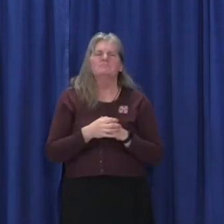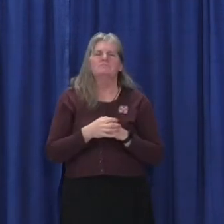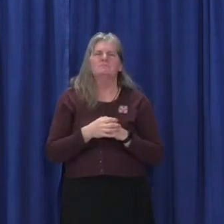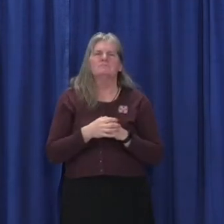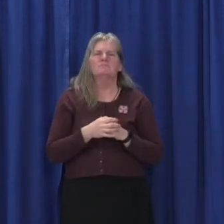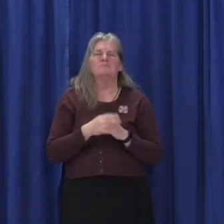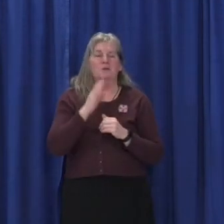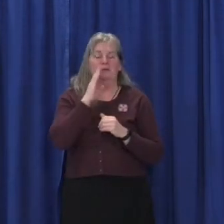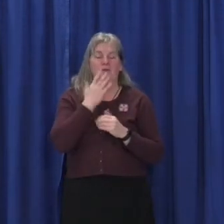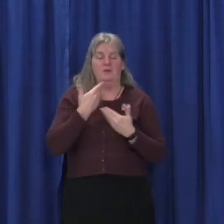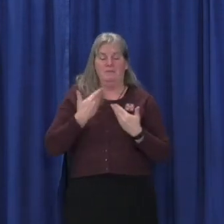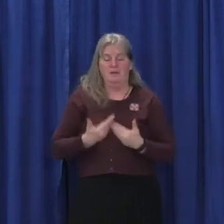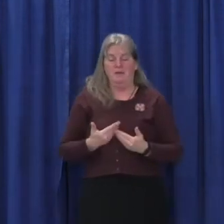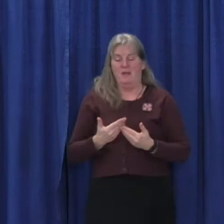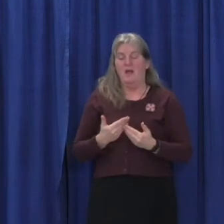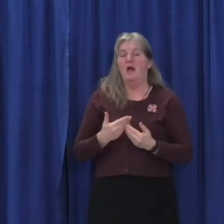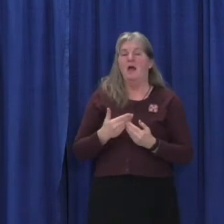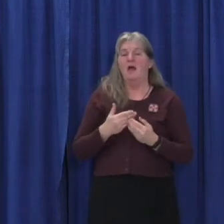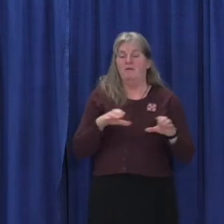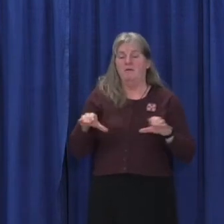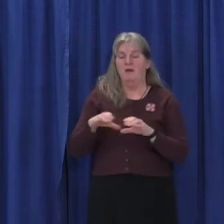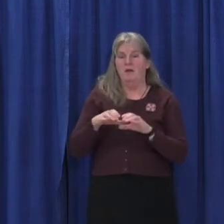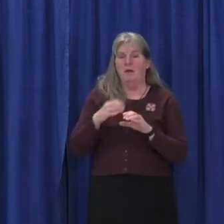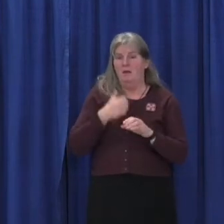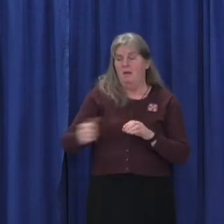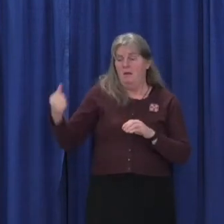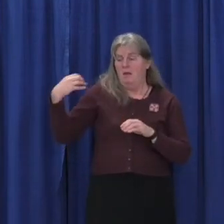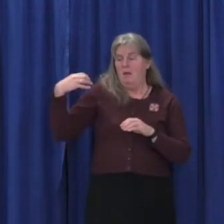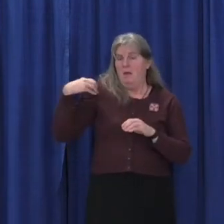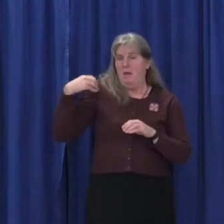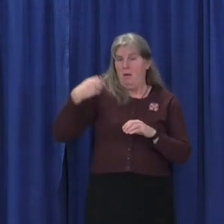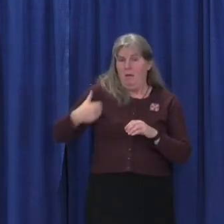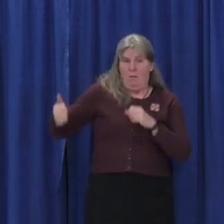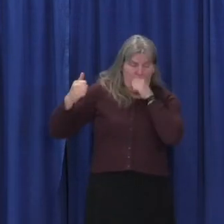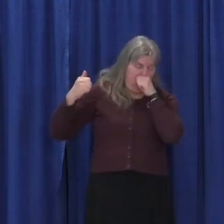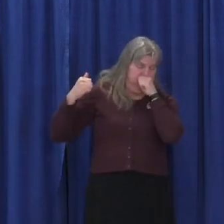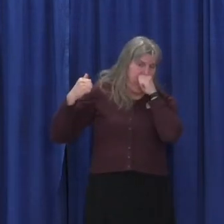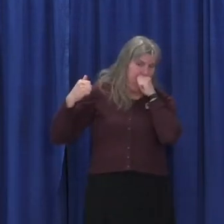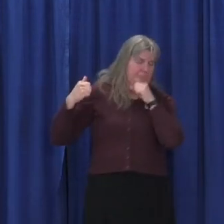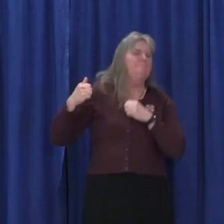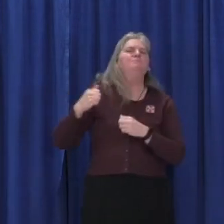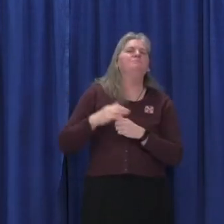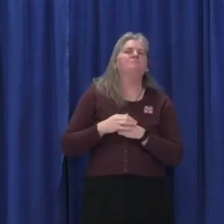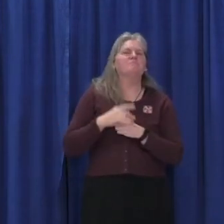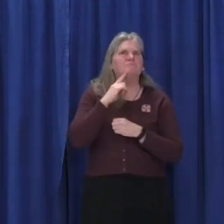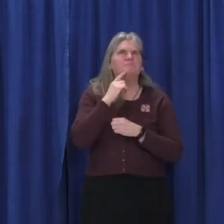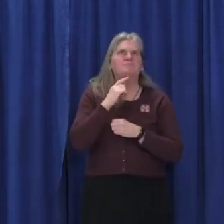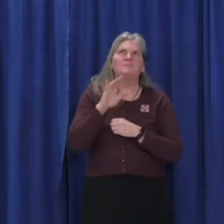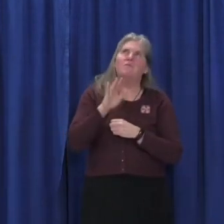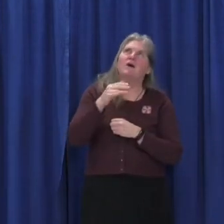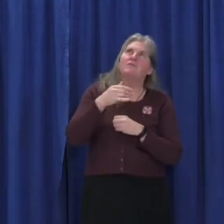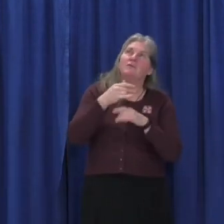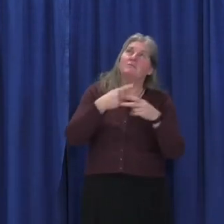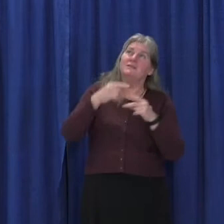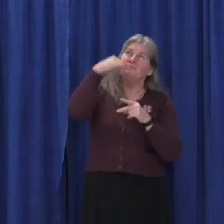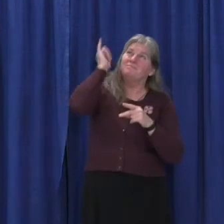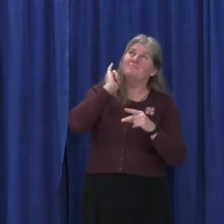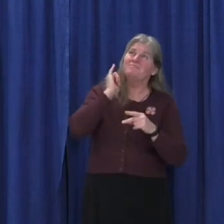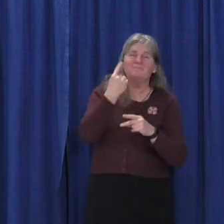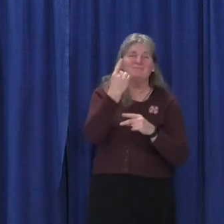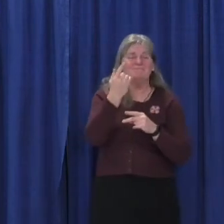As the Acting Chief Medical Officer of Health of this wonderful, wonderful place called Yukon, I want to say one